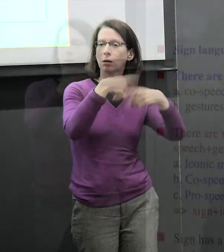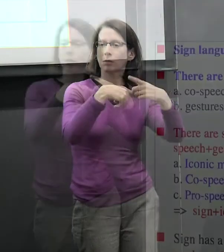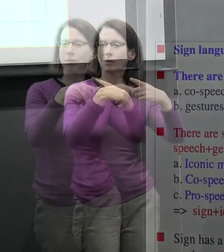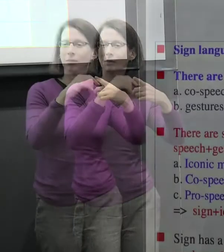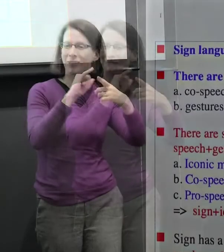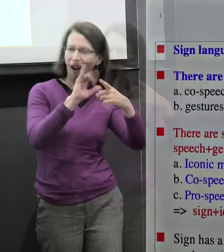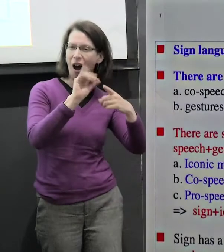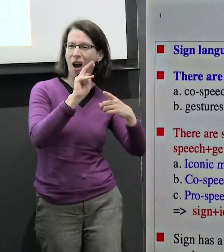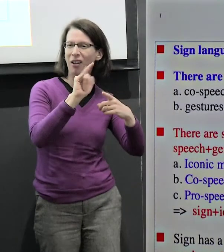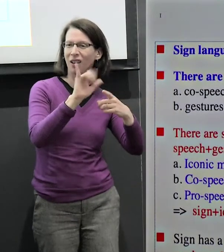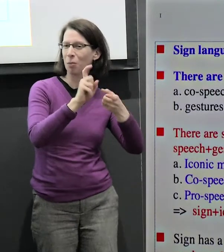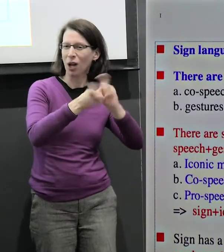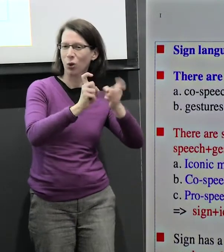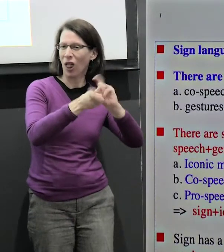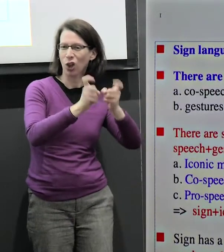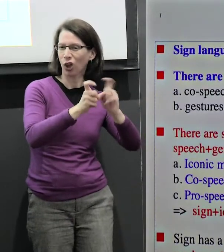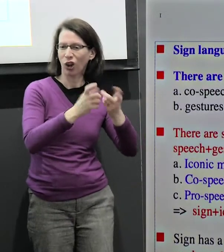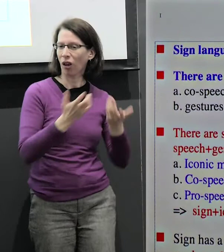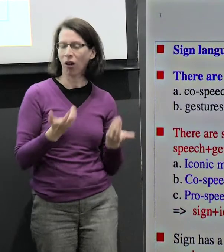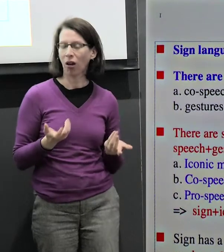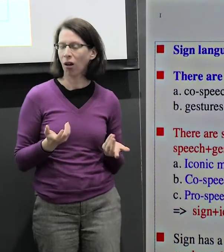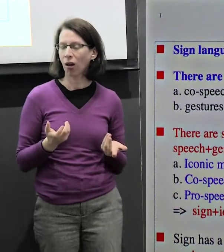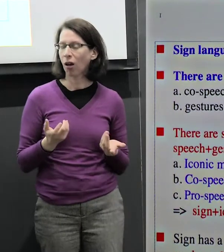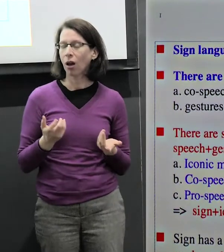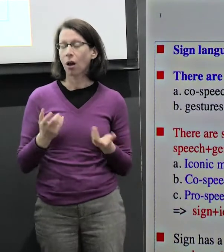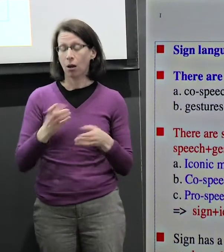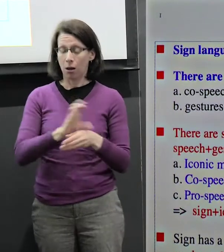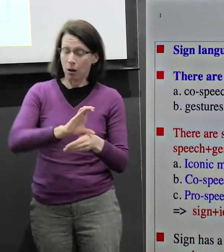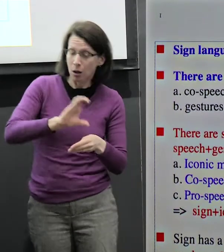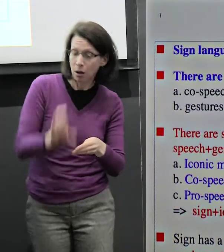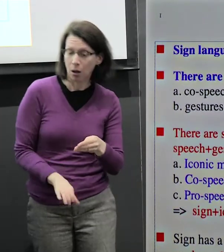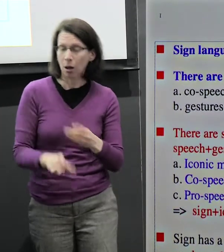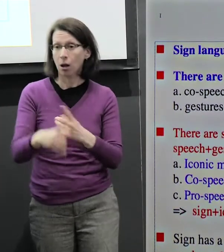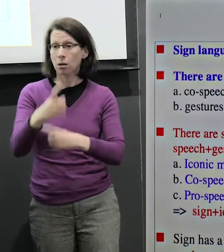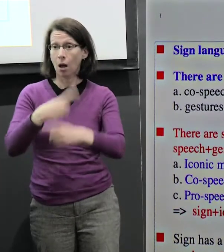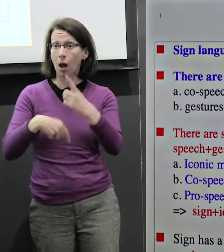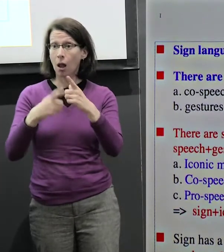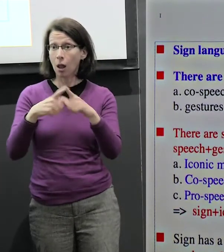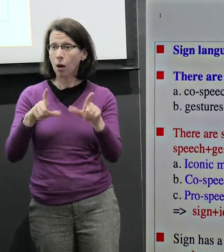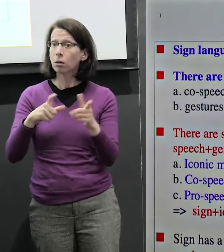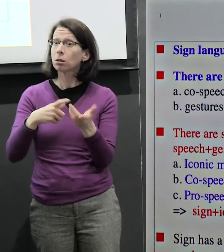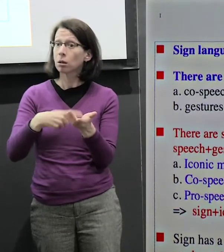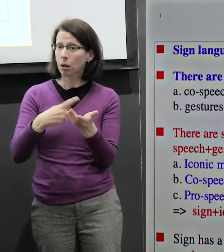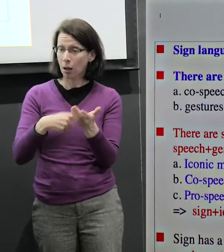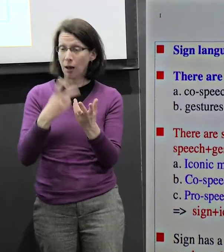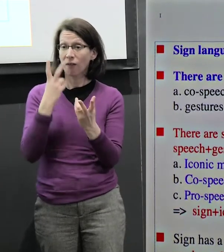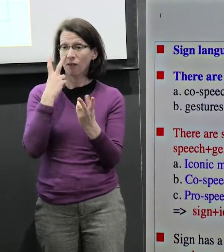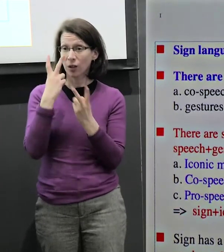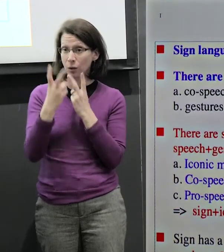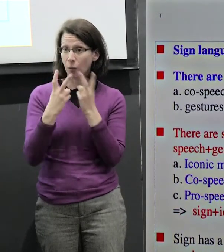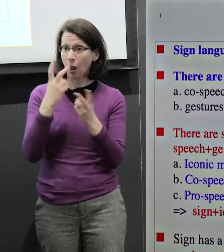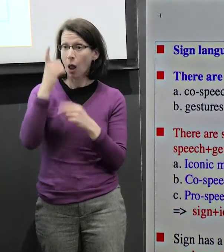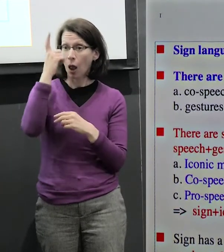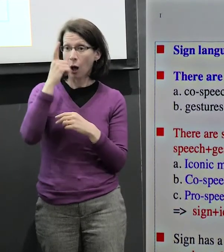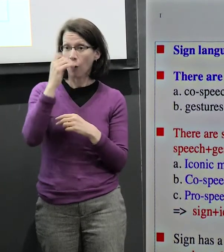final conclusion is sign language has visible, in some cases, logical forms and has